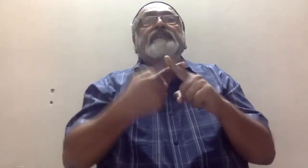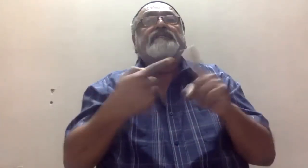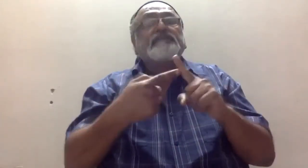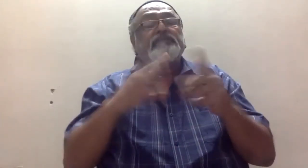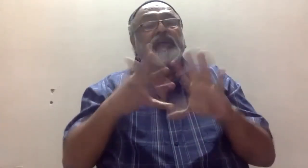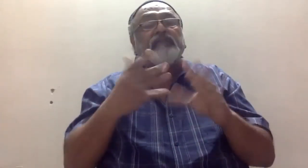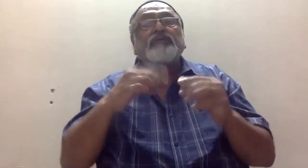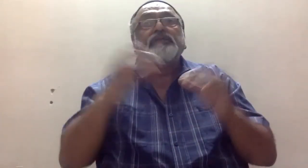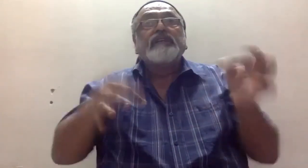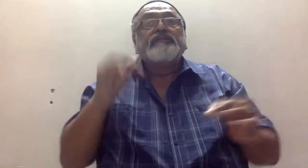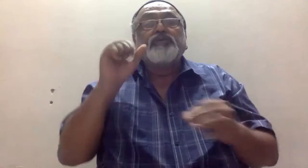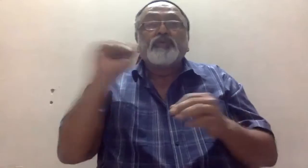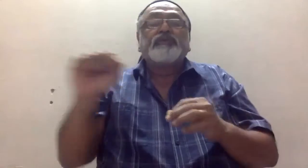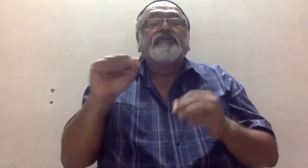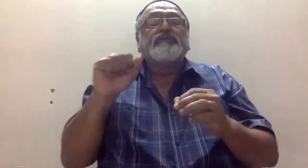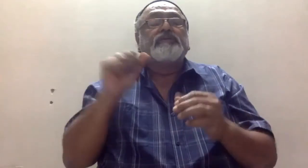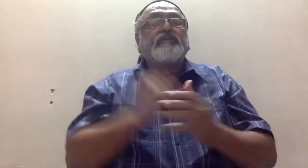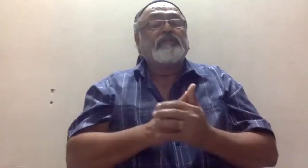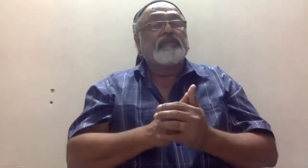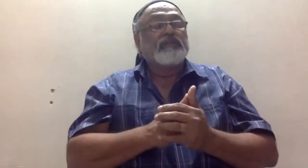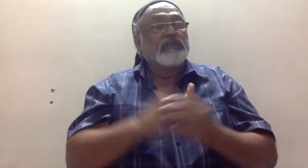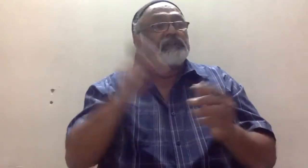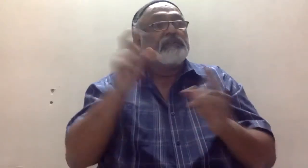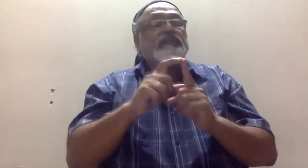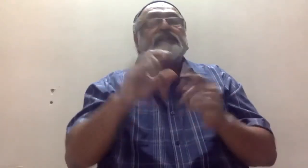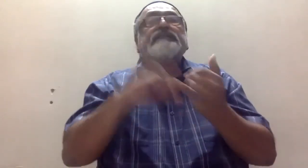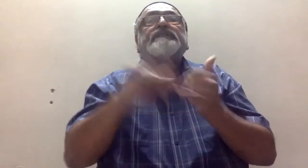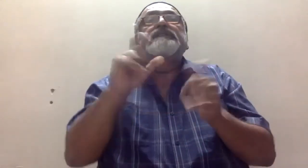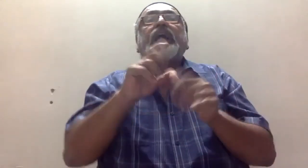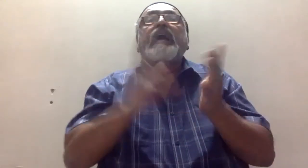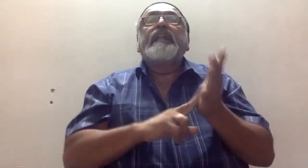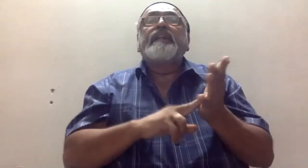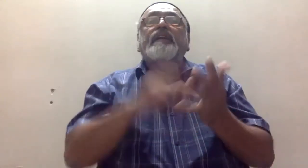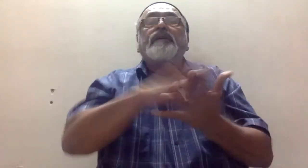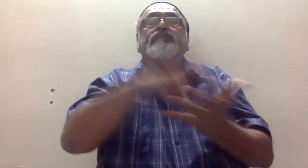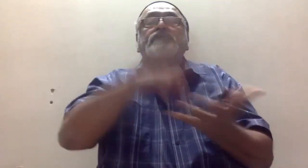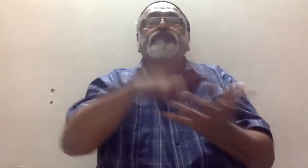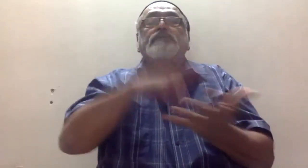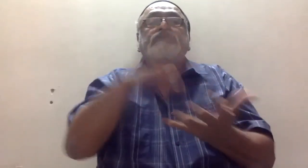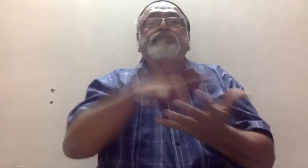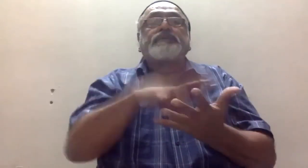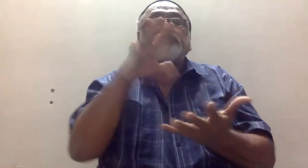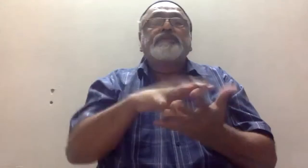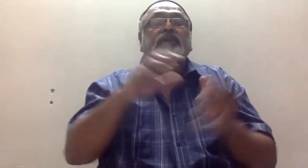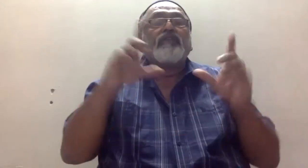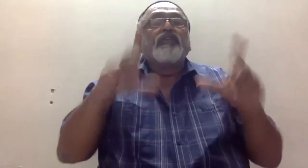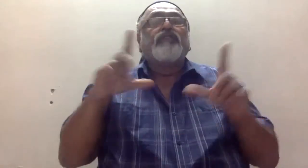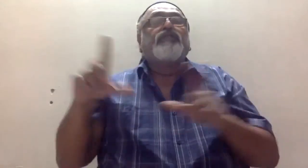found in form of CD, what they're doing is they're simply scanning the old judgments in picture format and circulating. No, that's